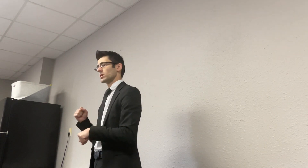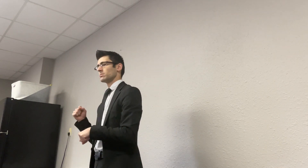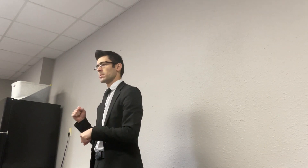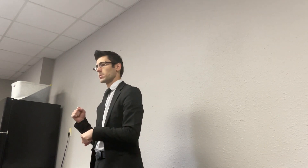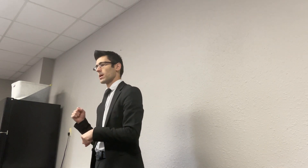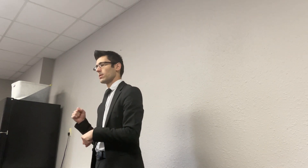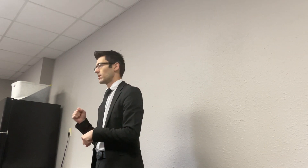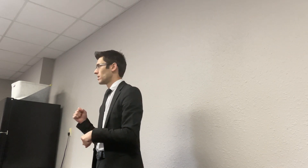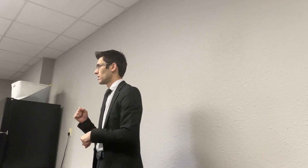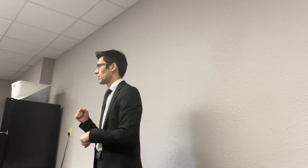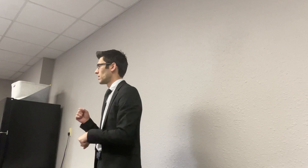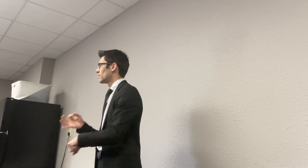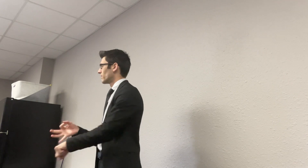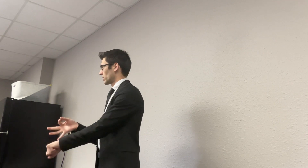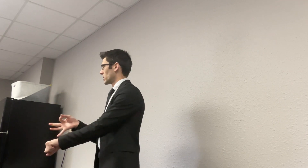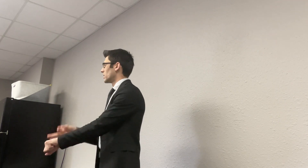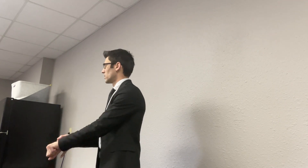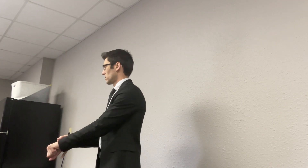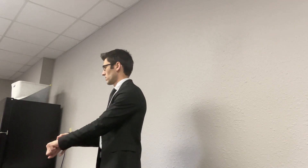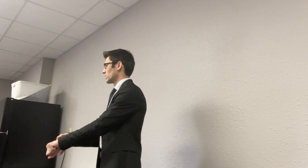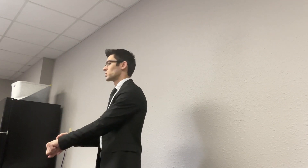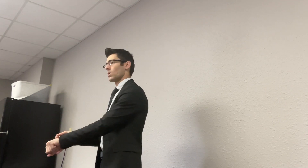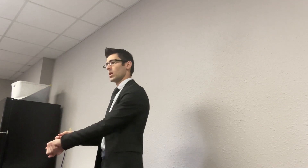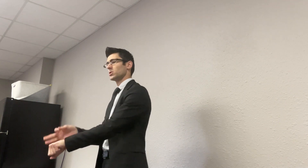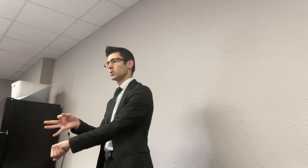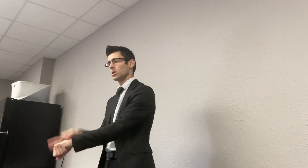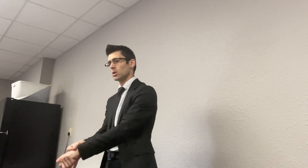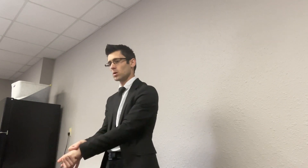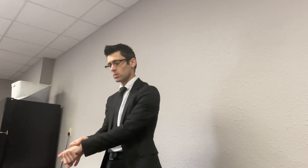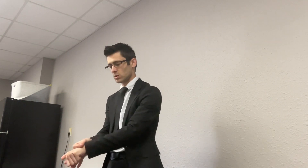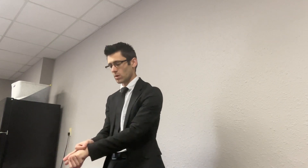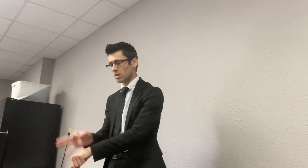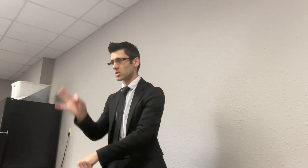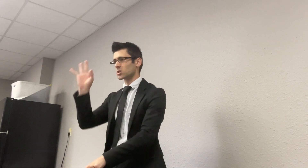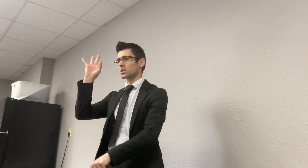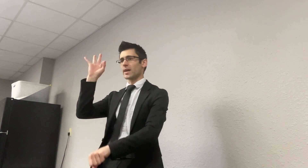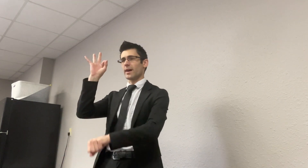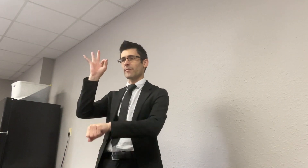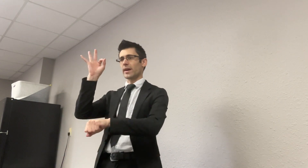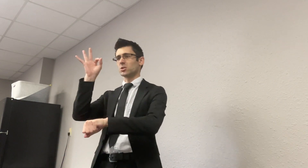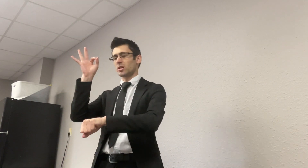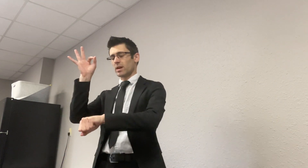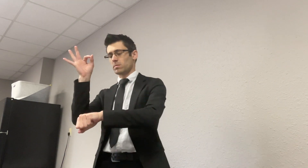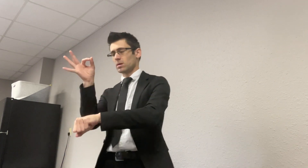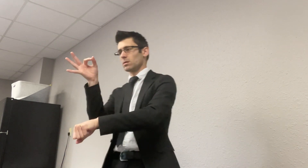remember that one? Very good. Wristwatch. Wristwatch is just the F hand shaped.